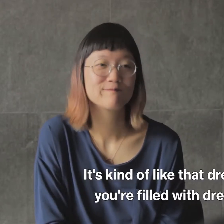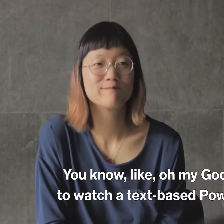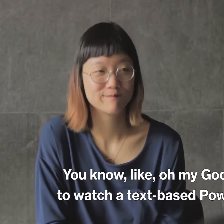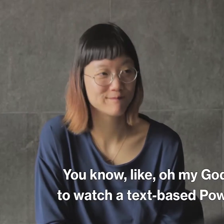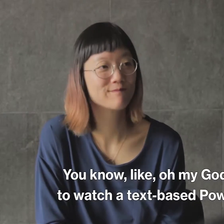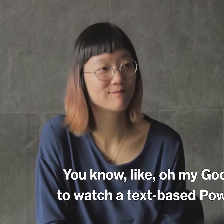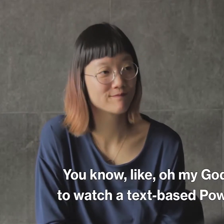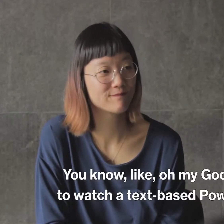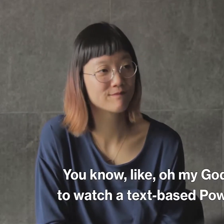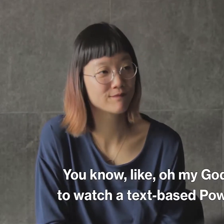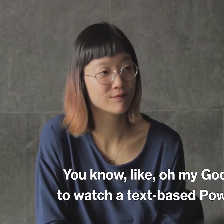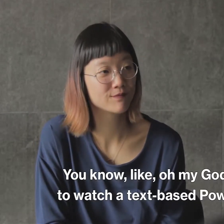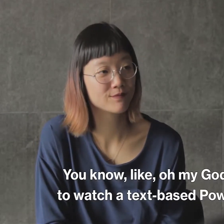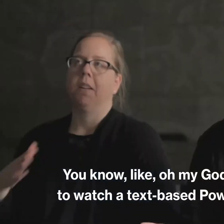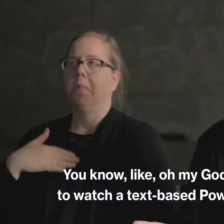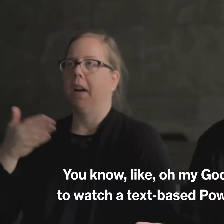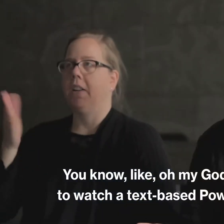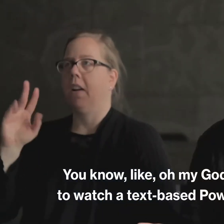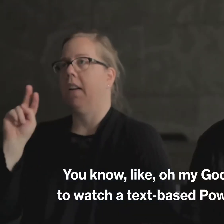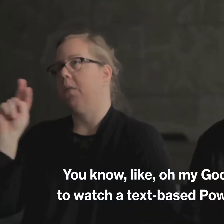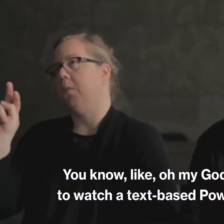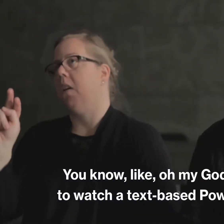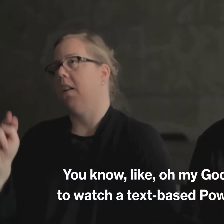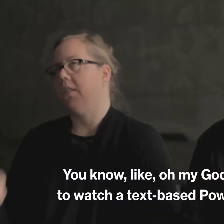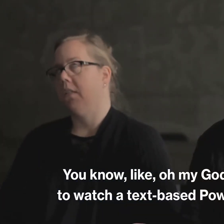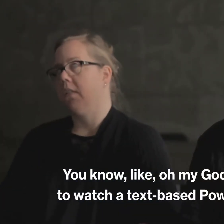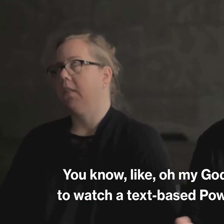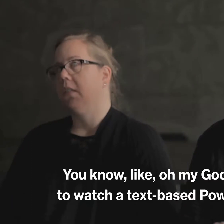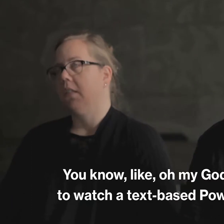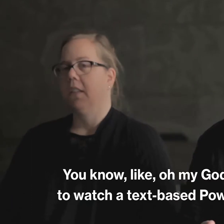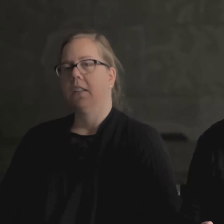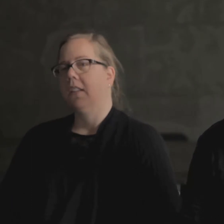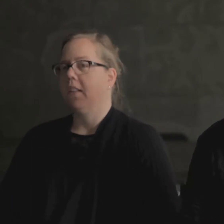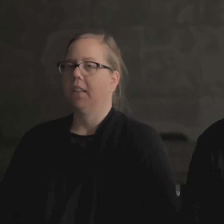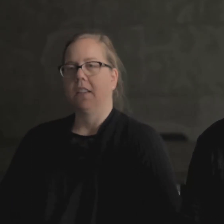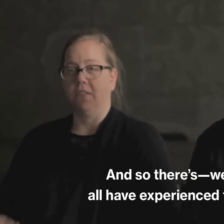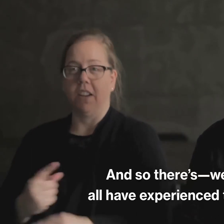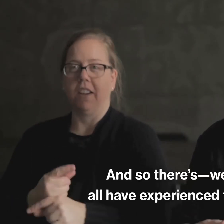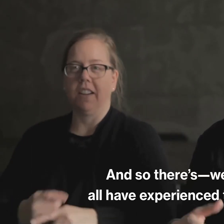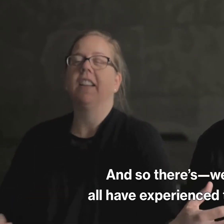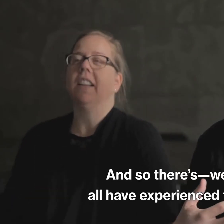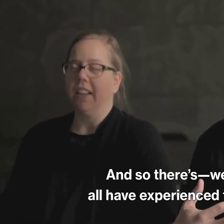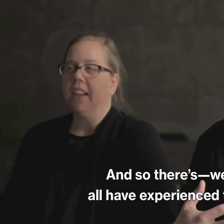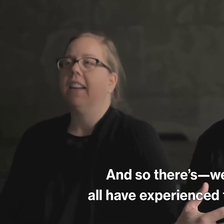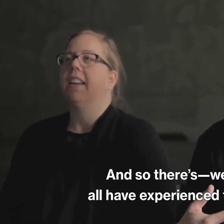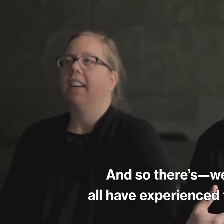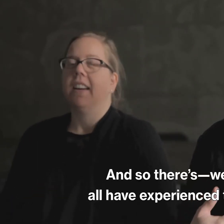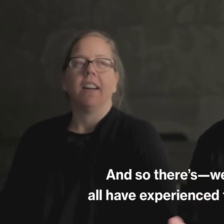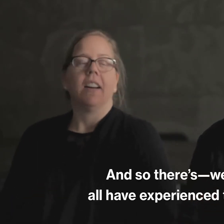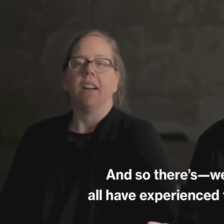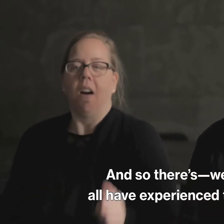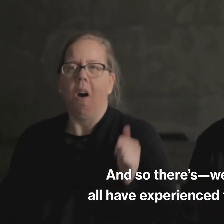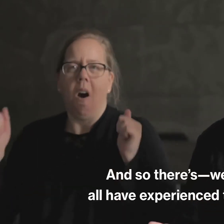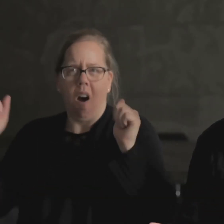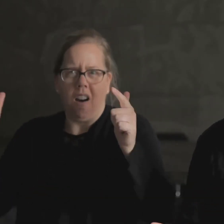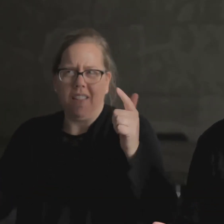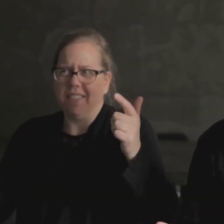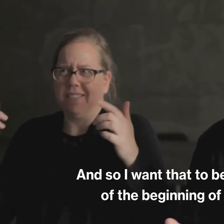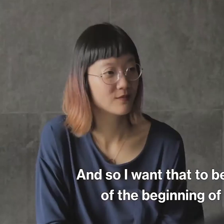you know, like, oh my God, I have to watch a text-based PowerPoint. And so we all have experienced this, and so I want